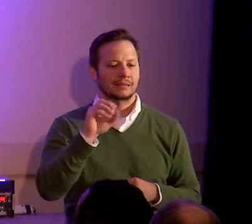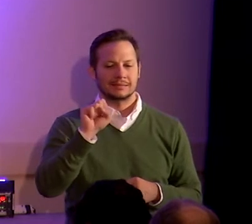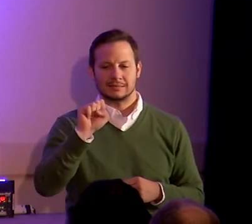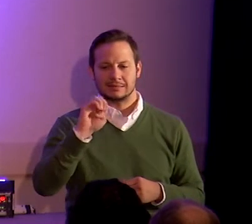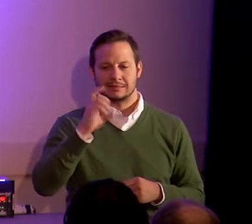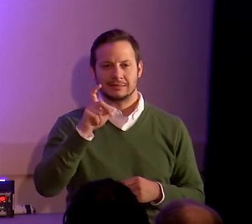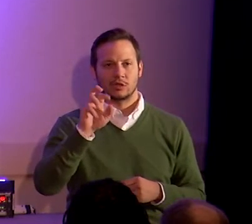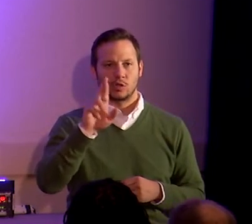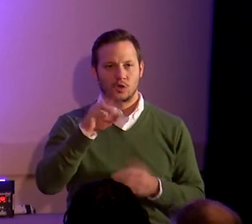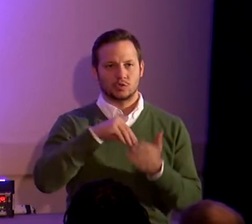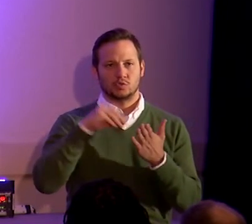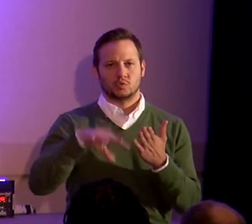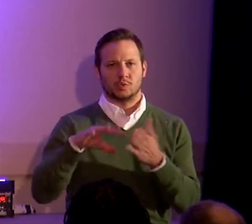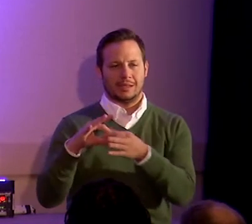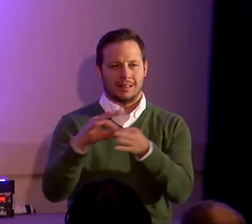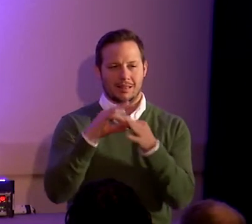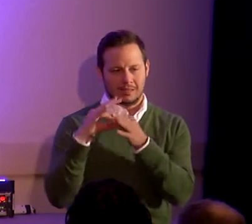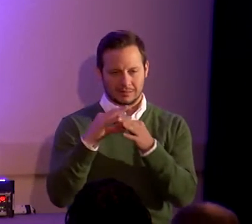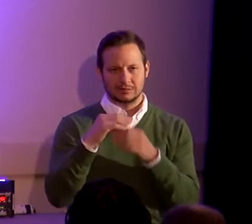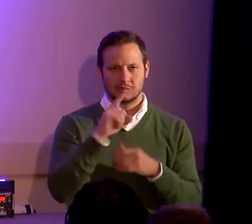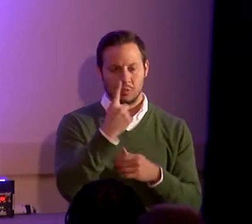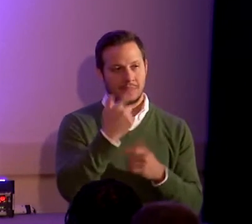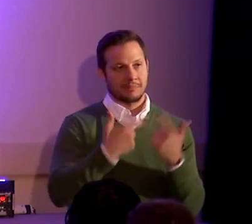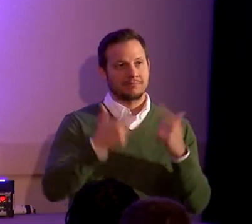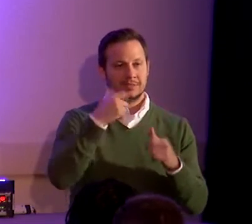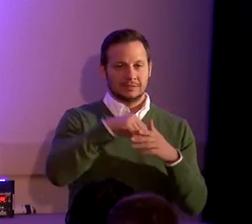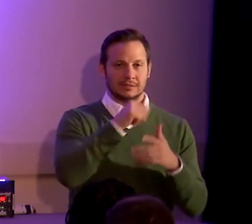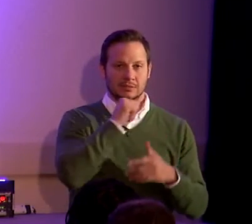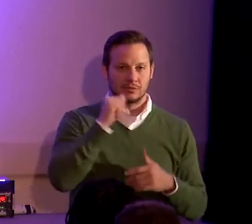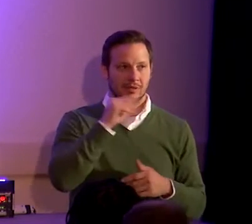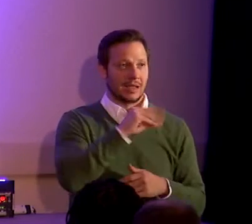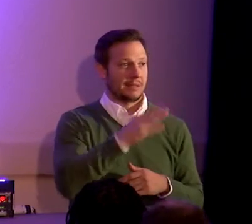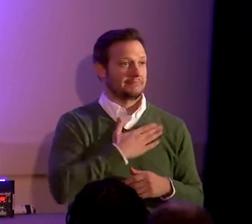Arizona and in my district, which is really important to me.